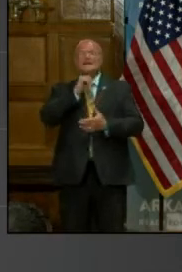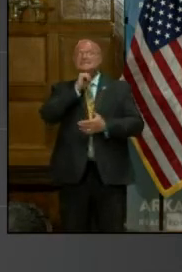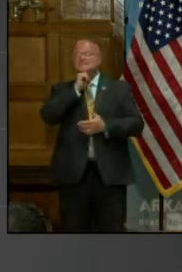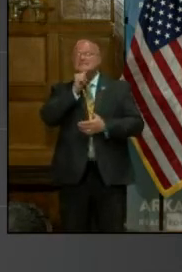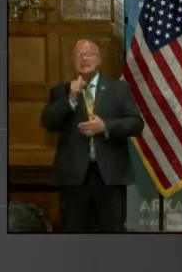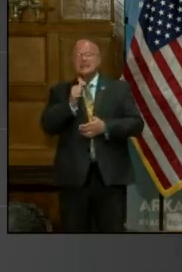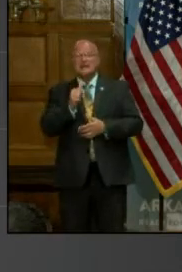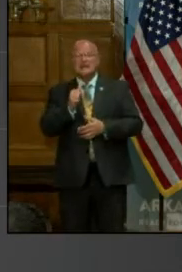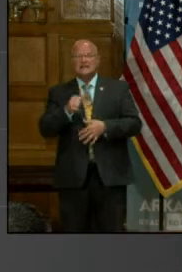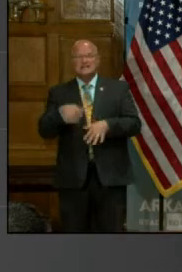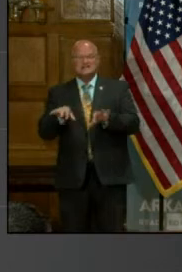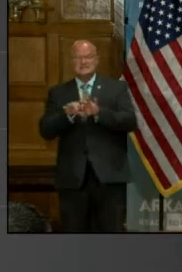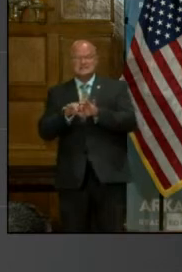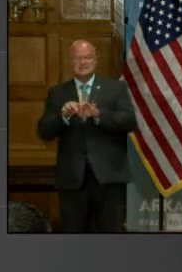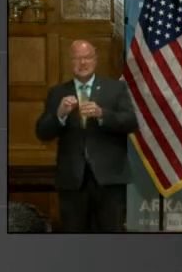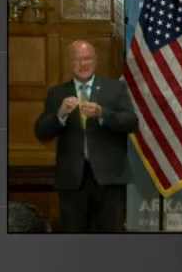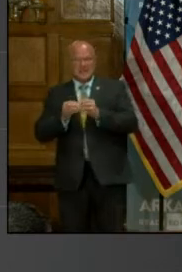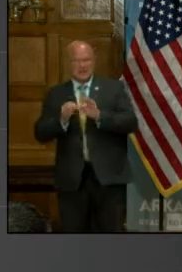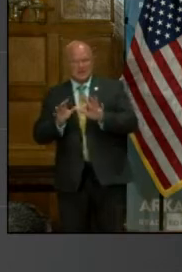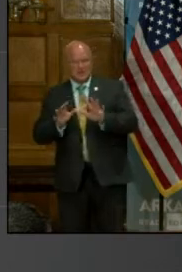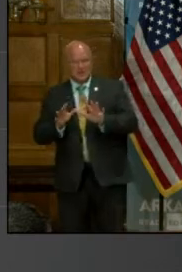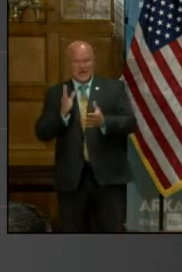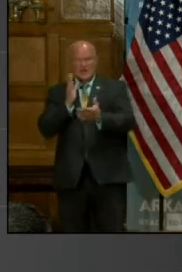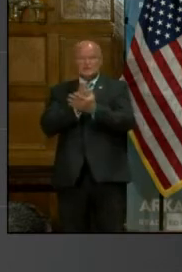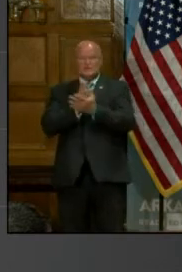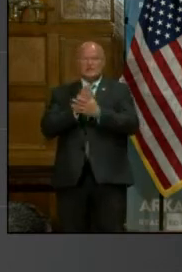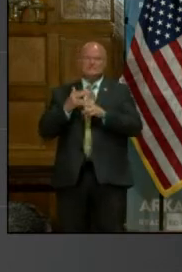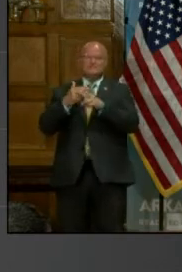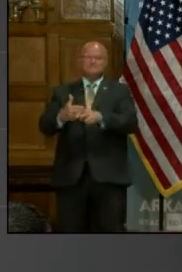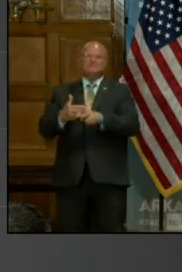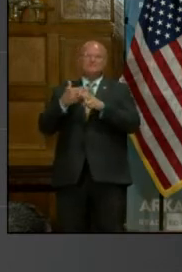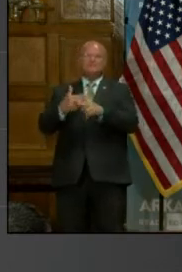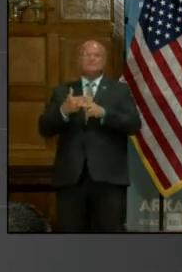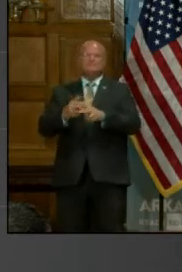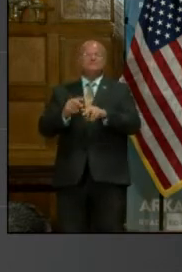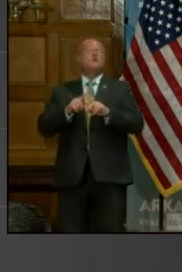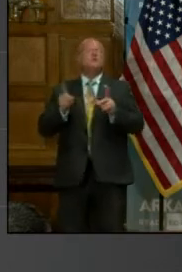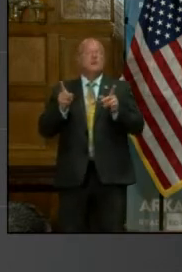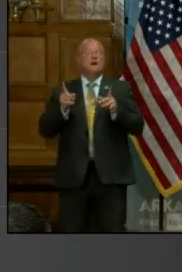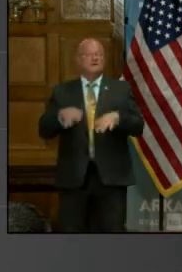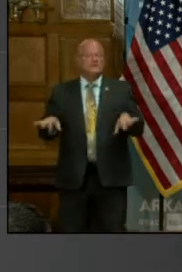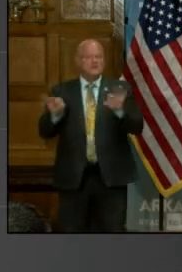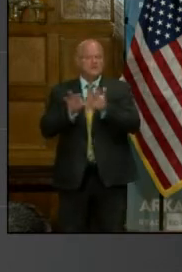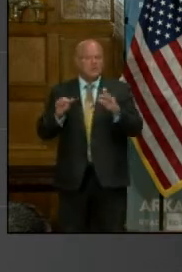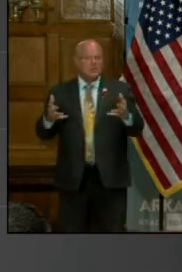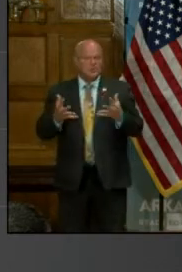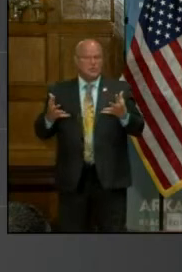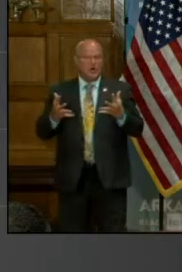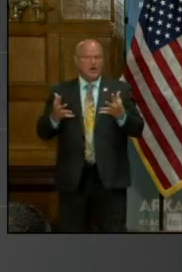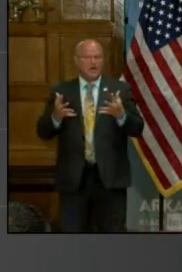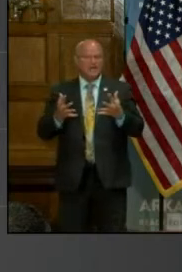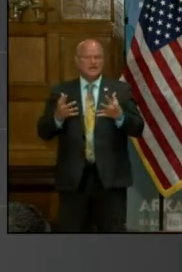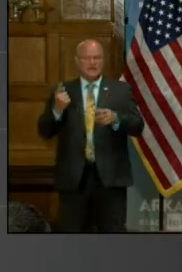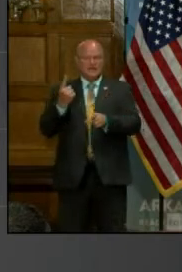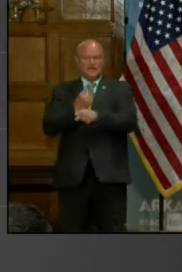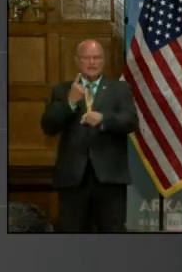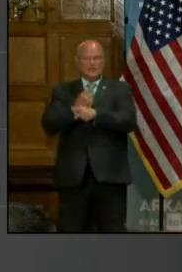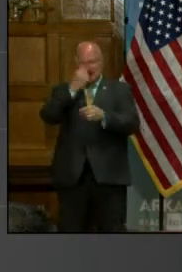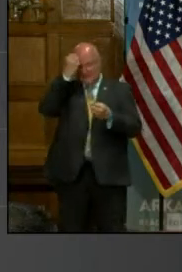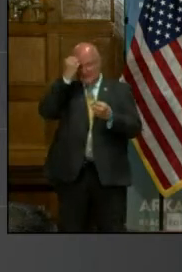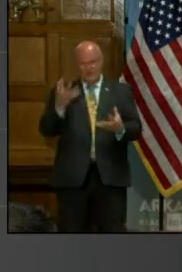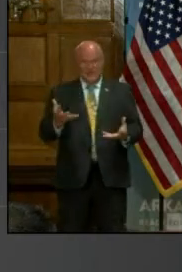that relevant of a figure. And so I'm going to stop referencing that as much, but what is relevant is the corrected